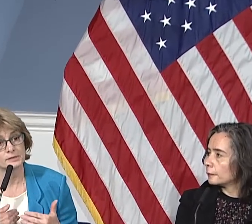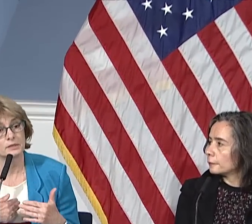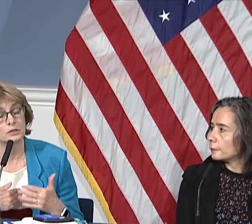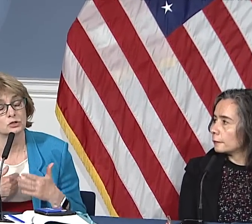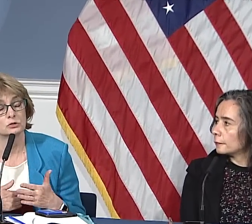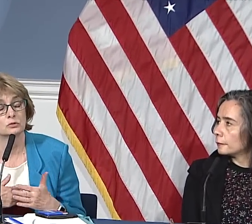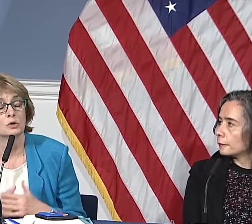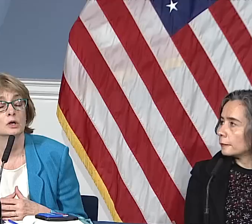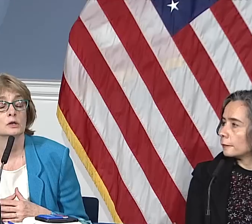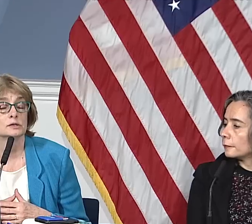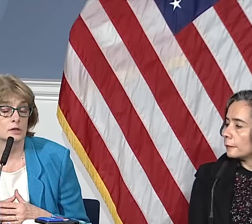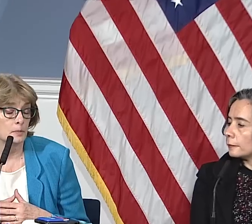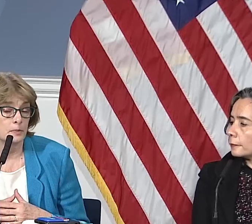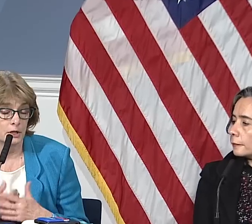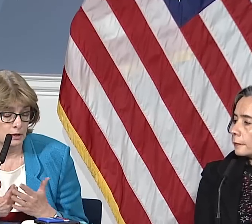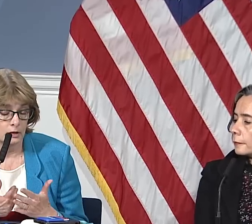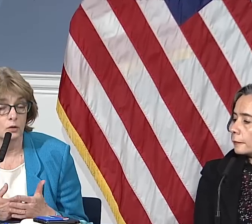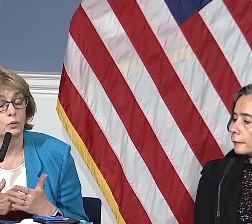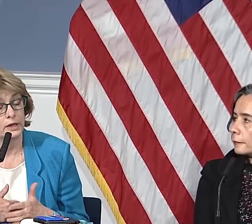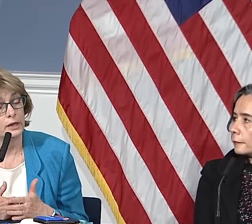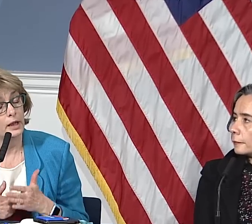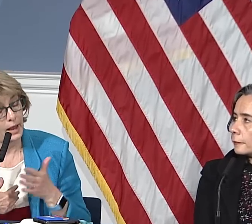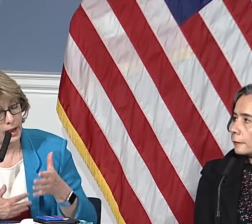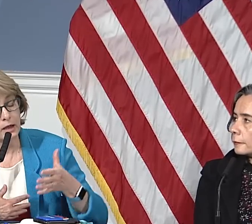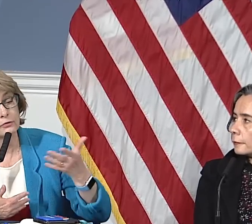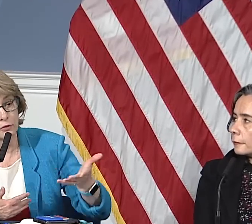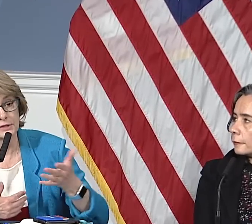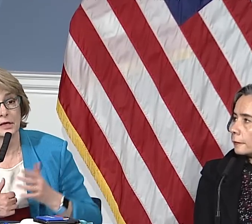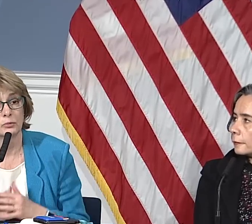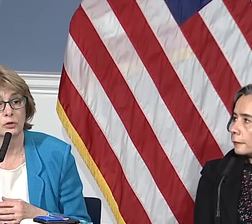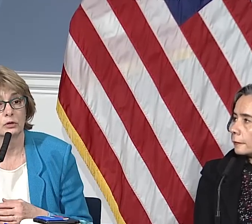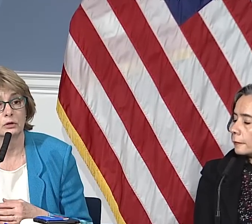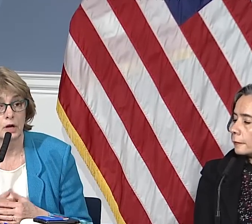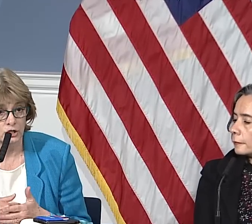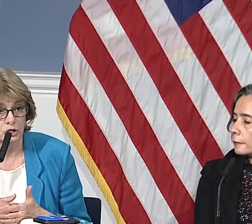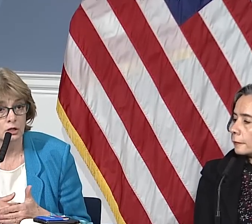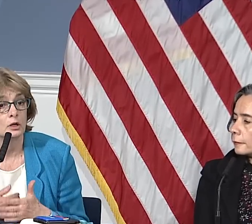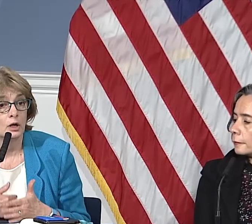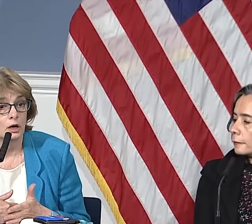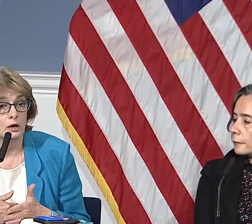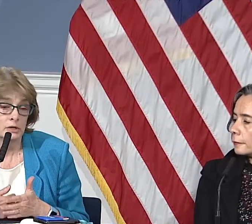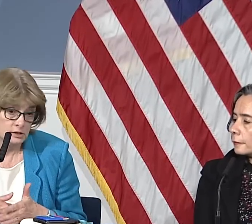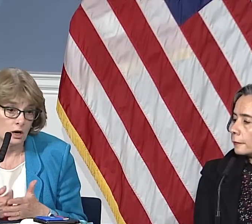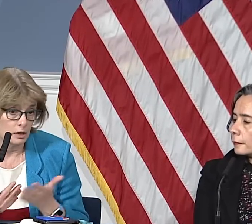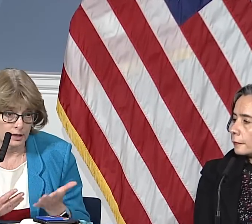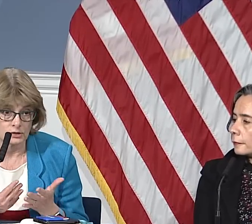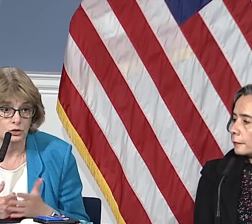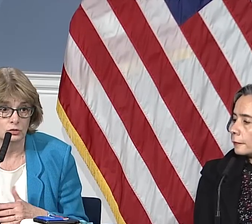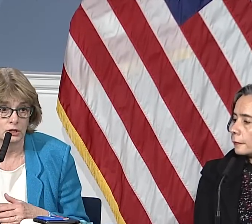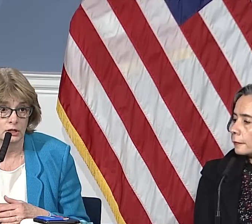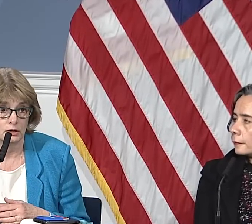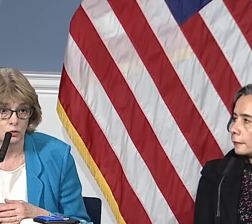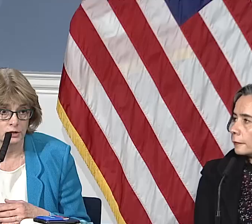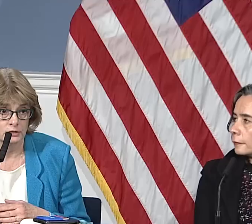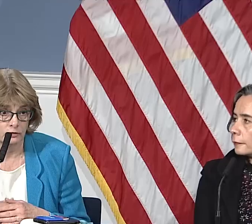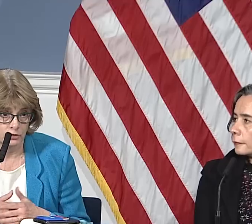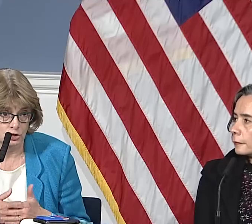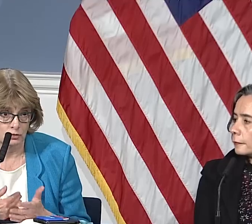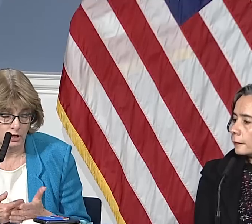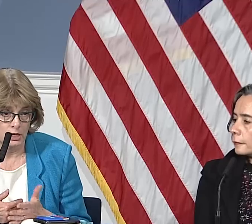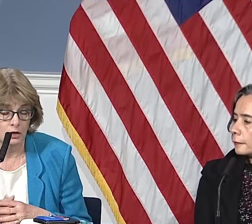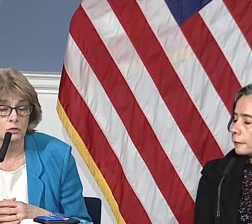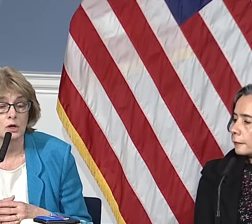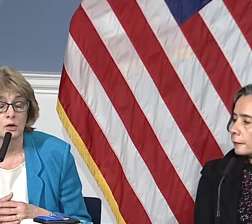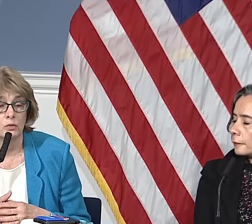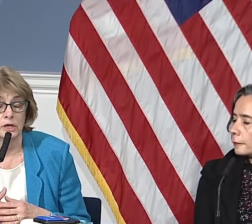the capacity to stop anything we have. For example, Nycha is not executing any warrants of